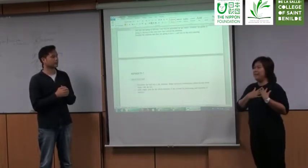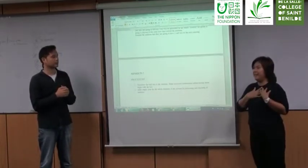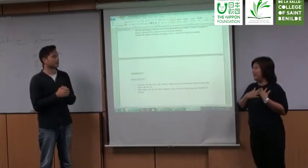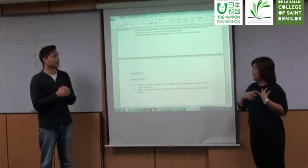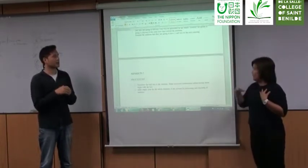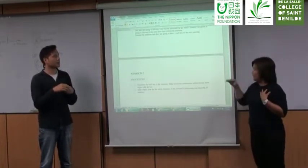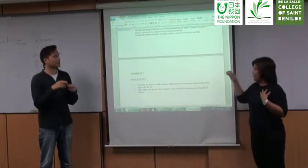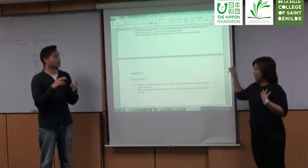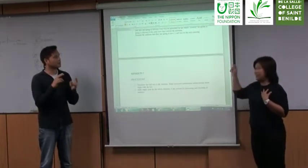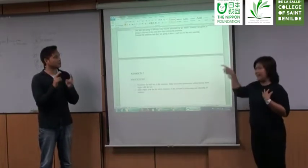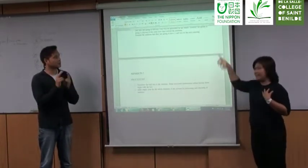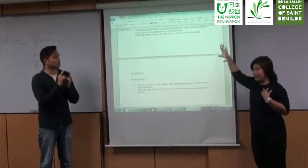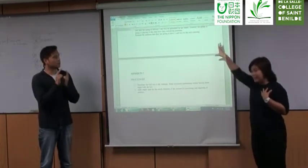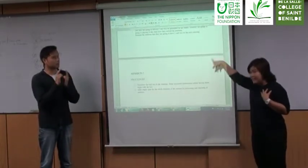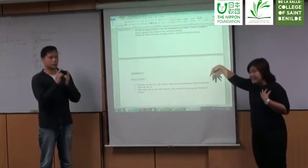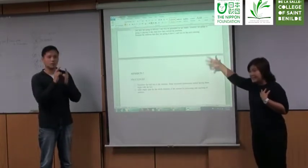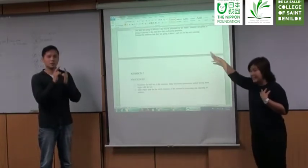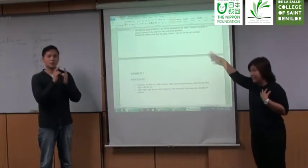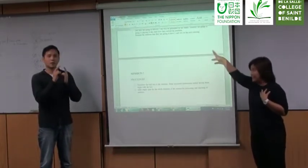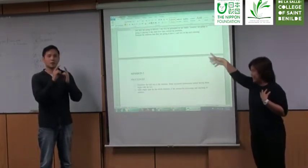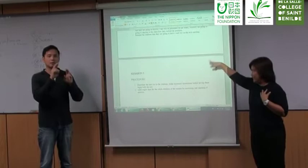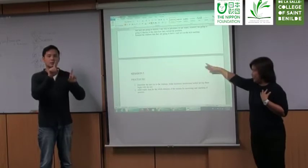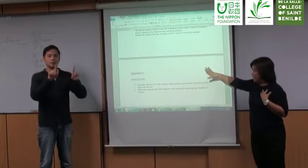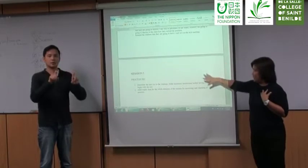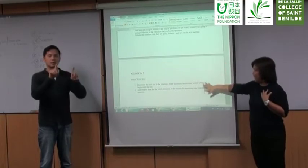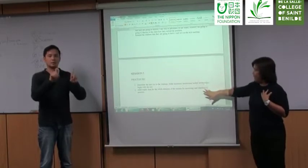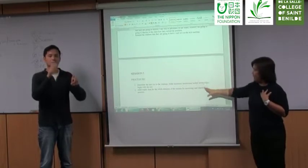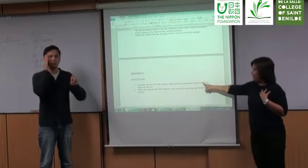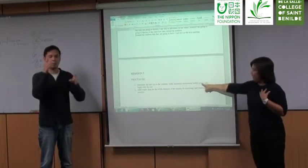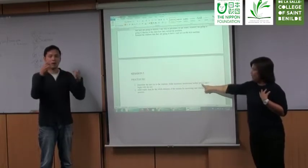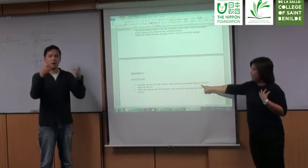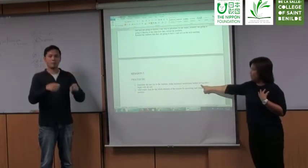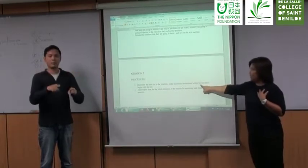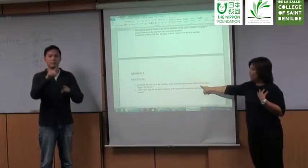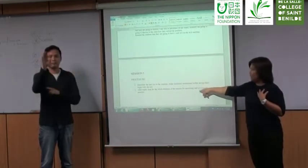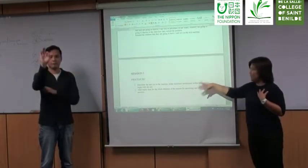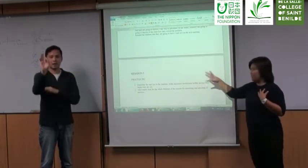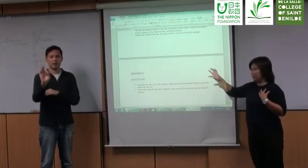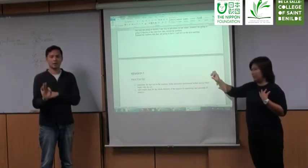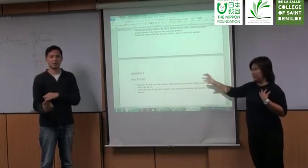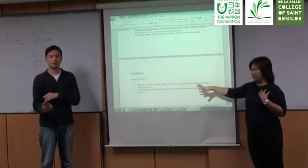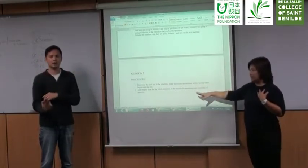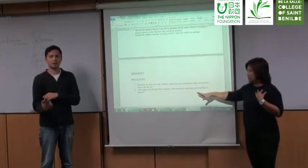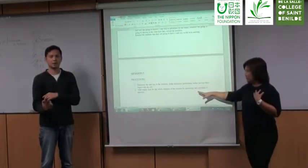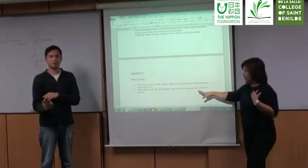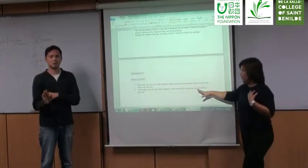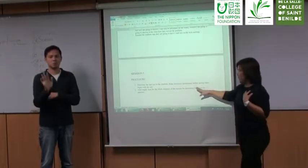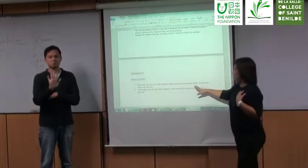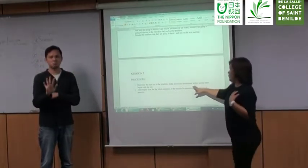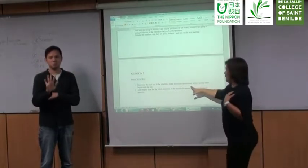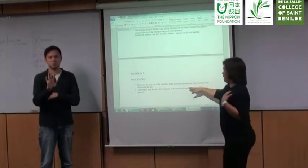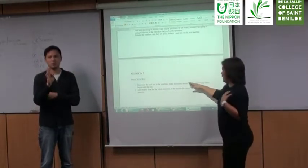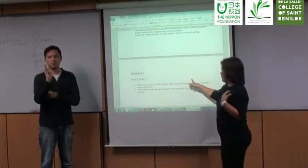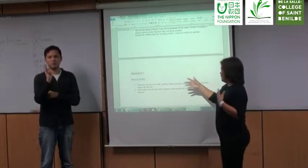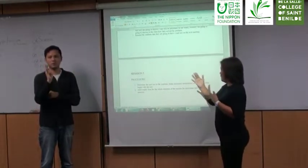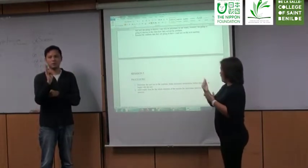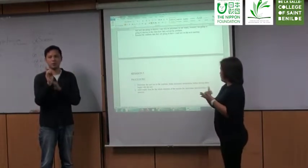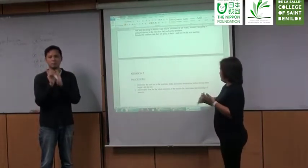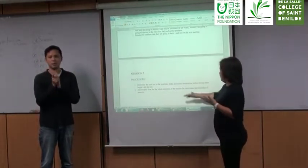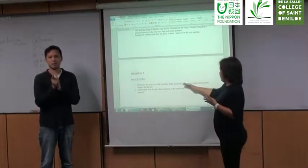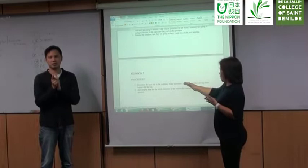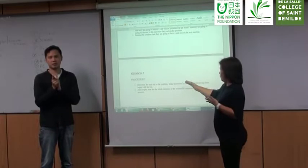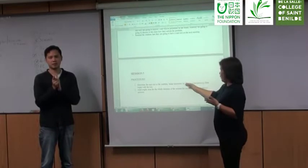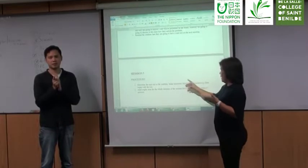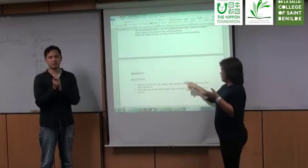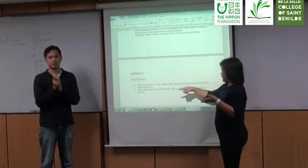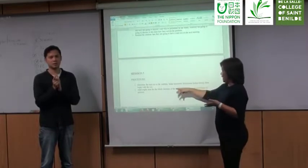me, yung unit test of this one, so it's a 40 minutes. So I will just budget